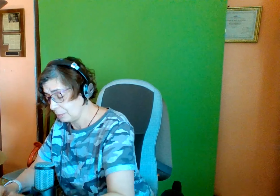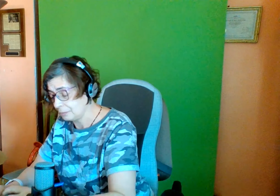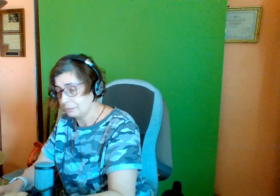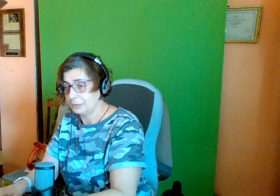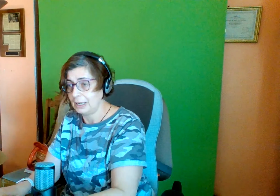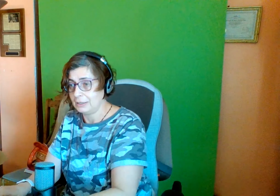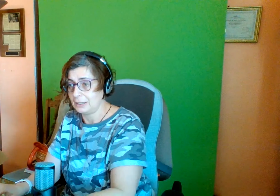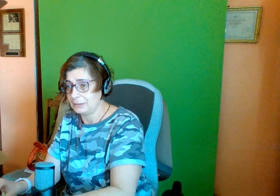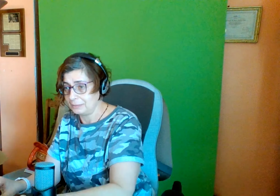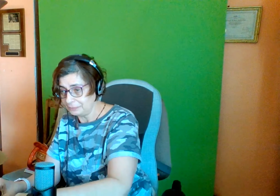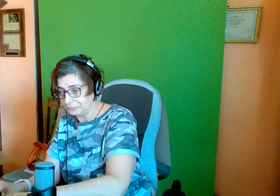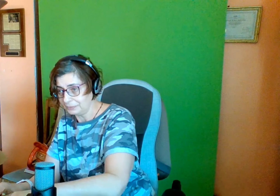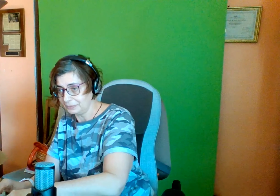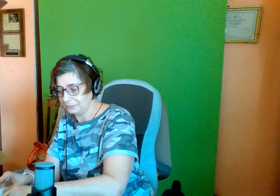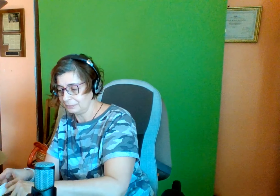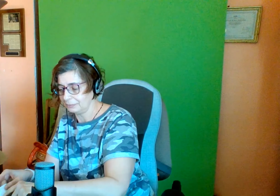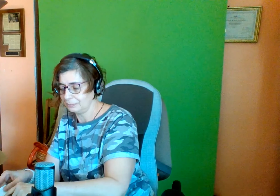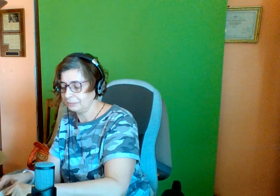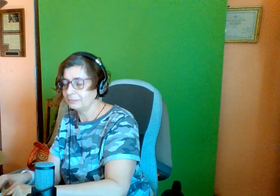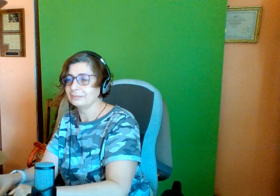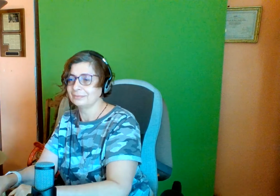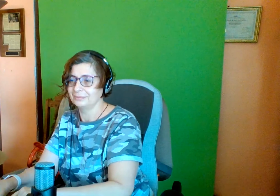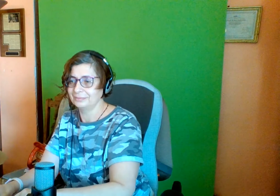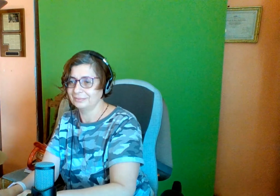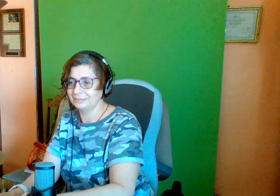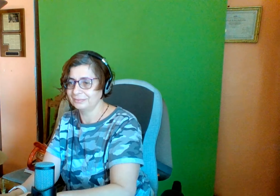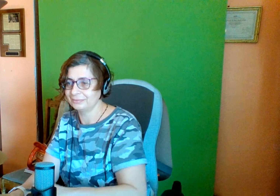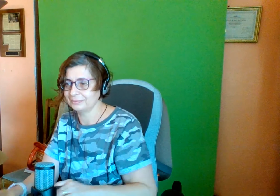peligro. Gracias.